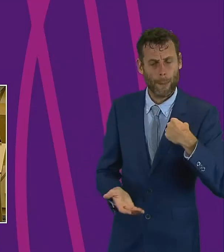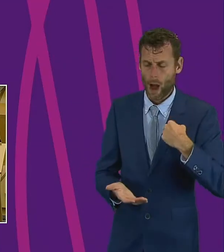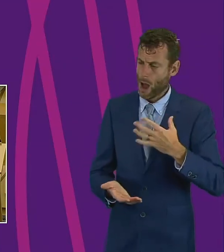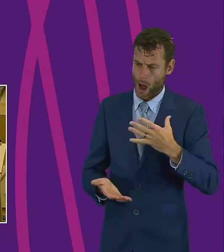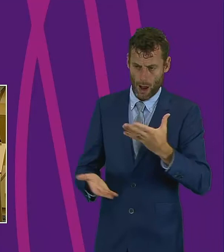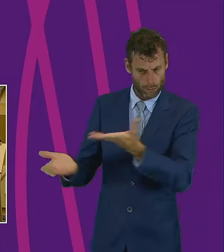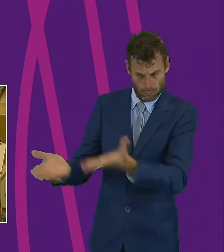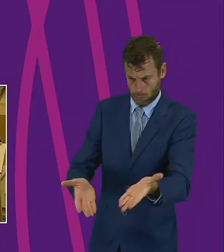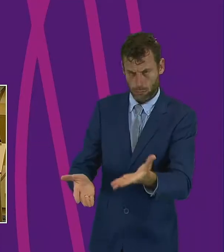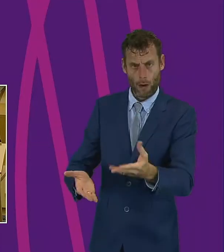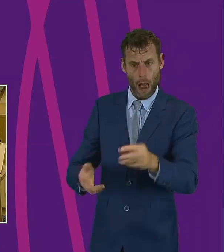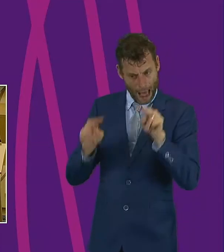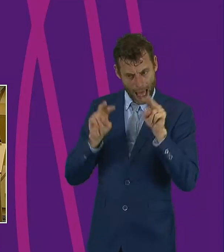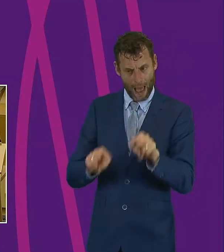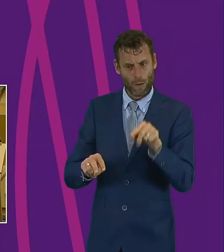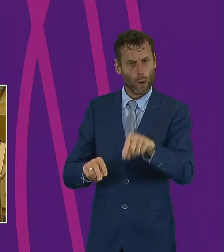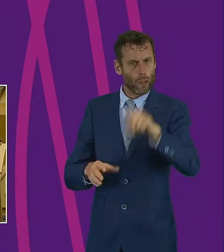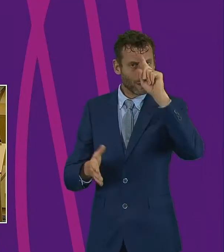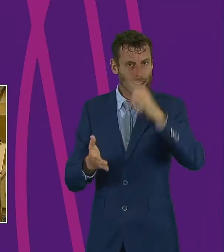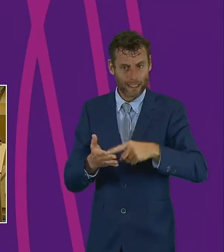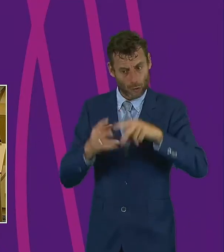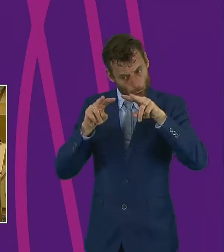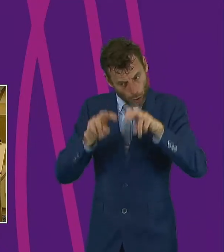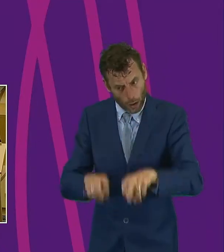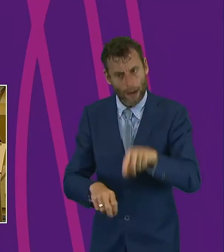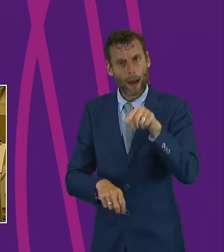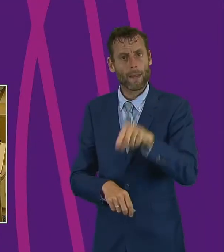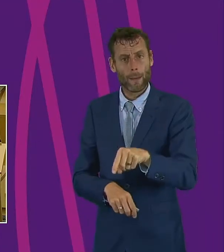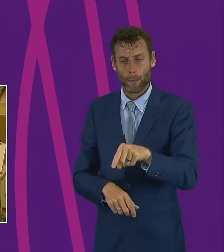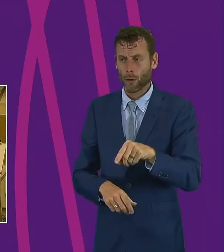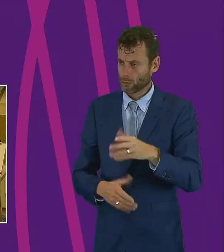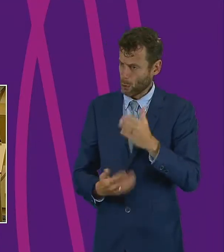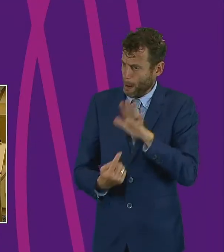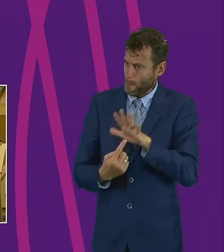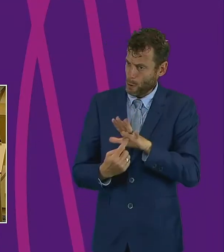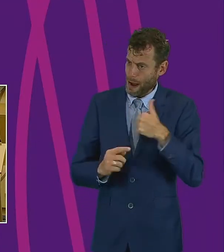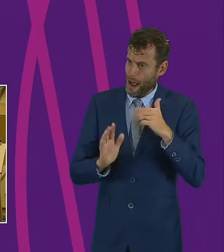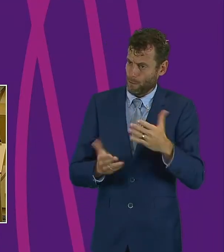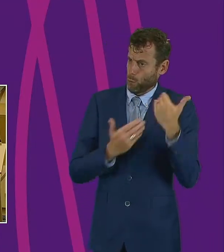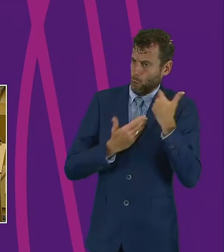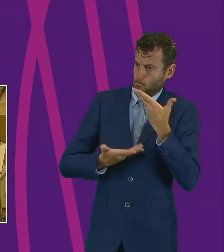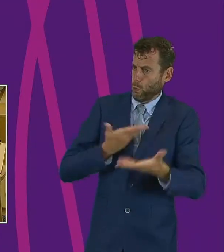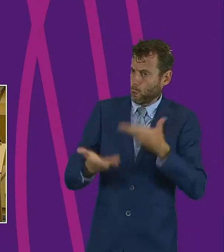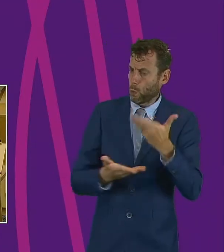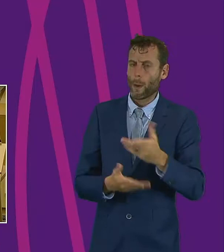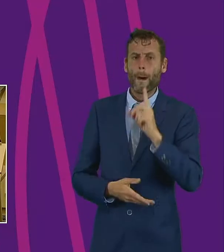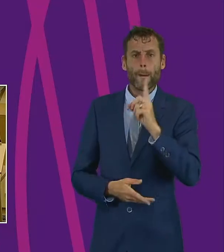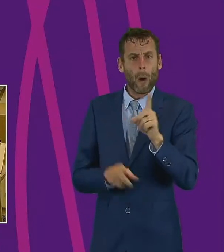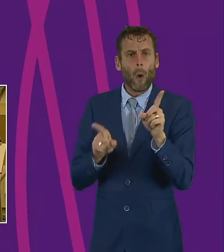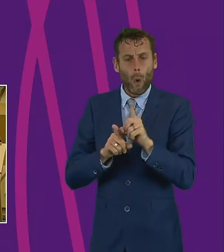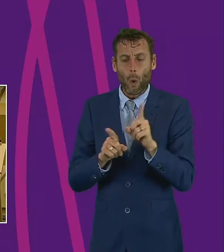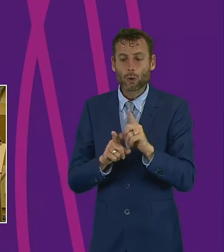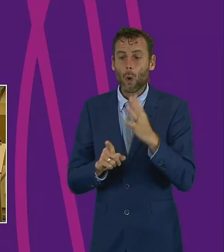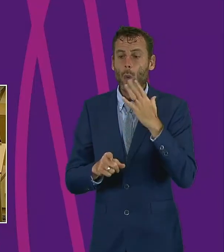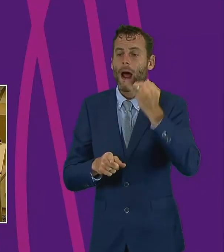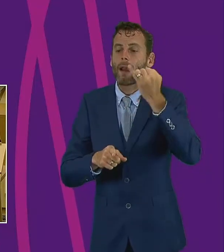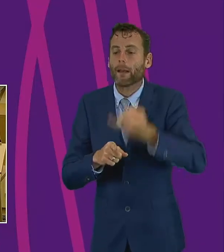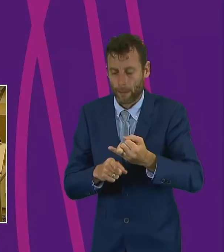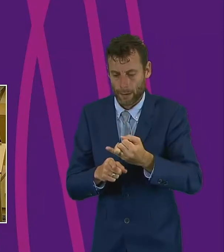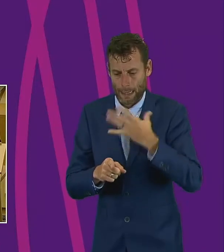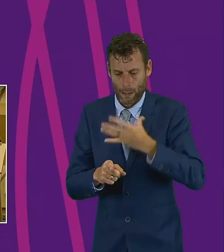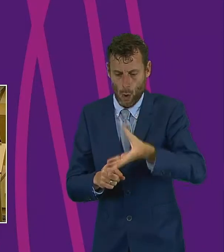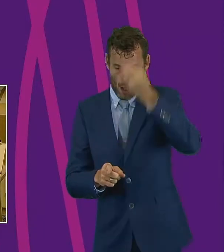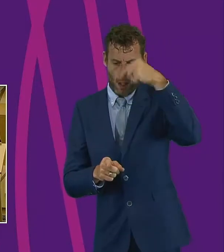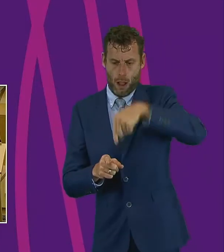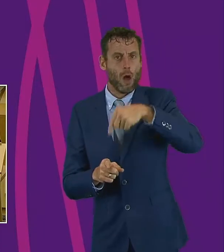scrutiny of those decisions for the purposes of accountability, but also for the purposes of making sure we learn lessons for the future, both